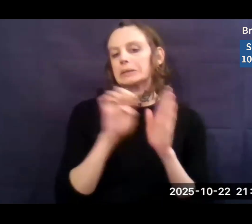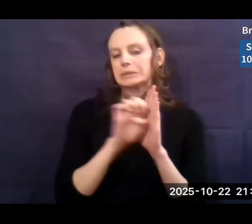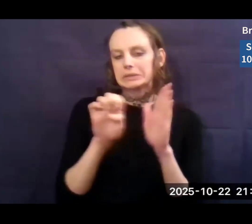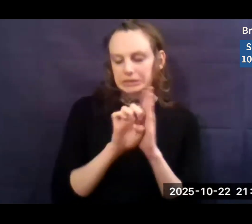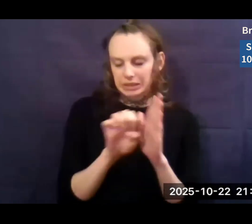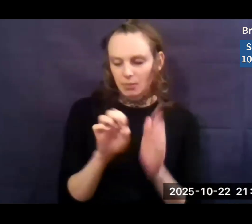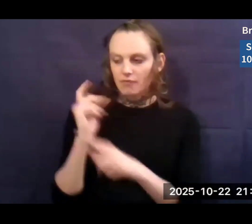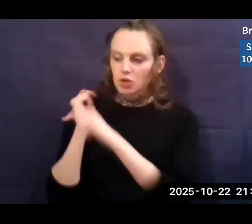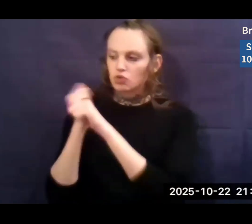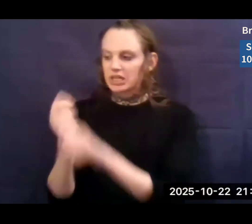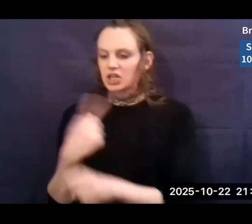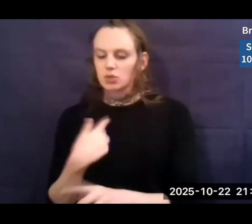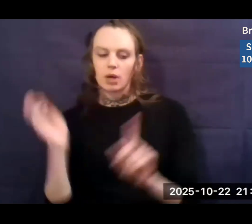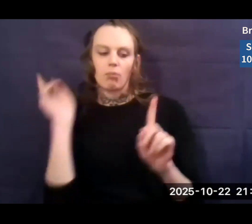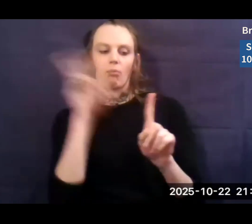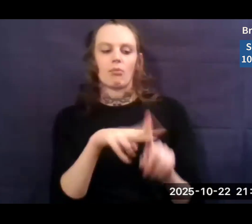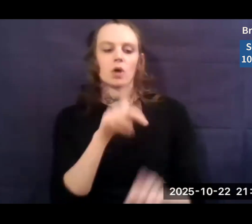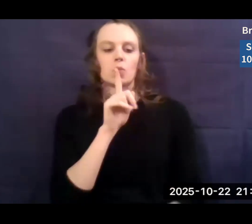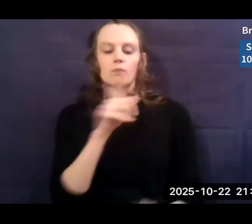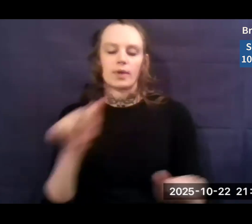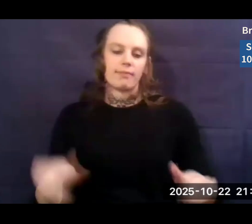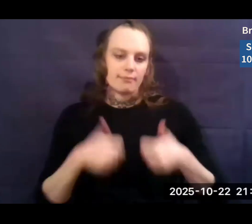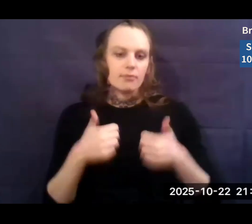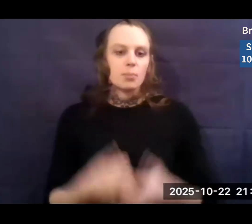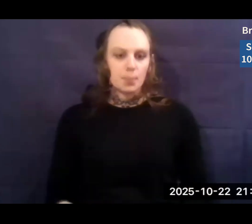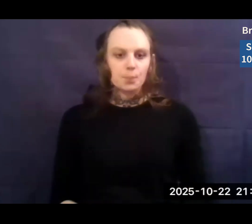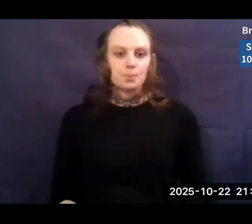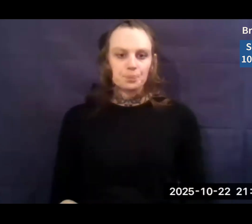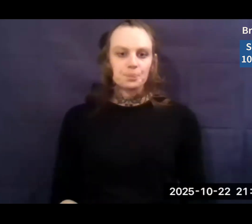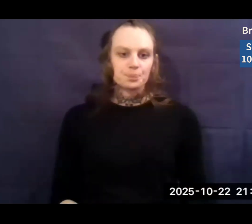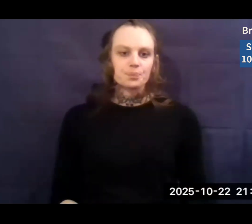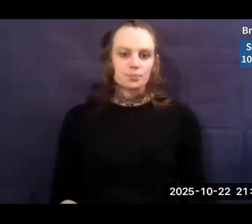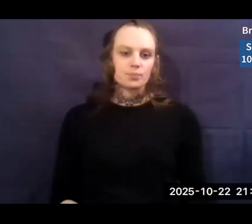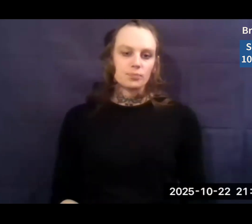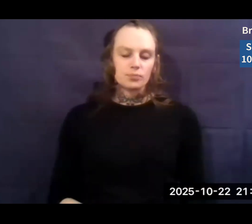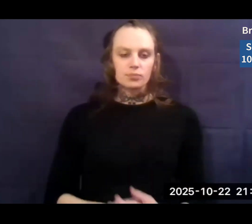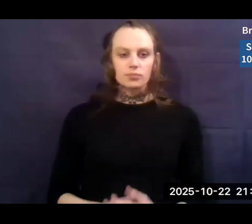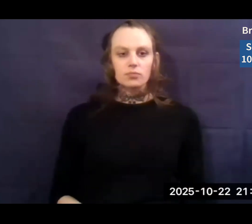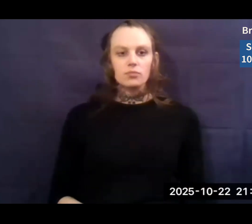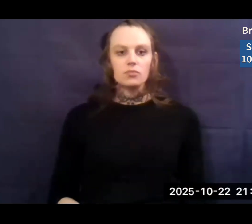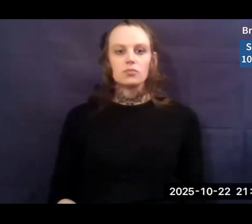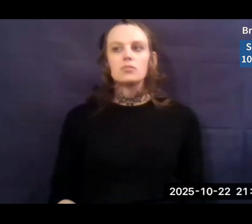of how I apply the traditions to my everyday life. Um,